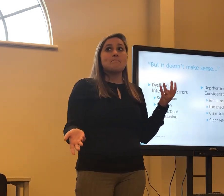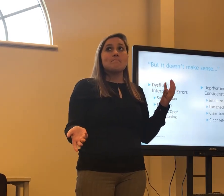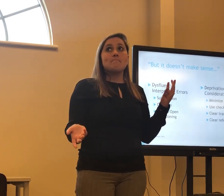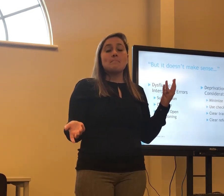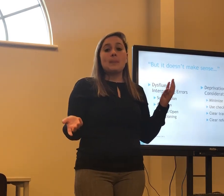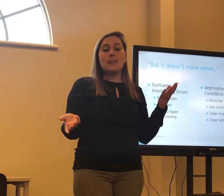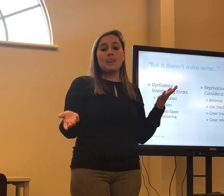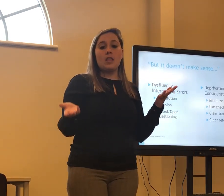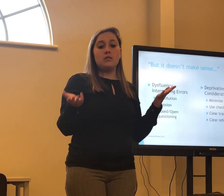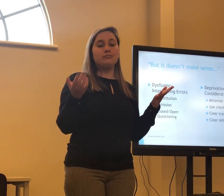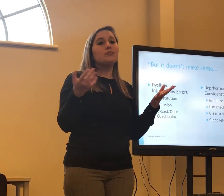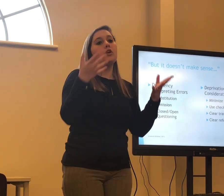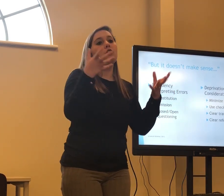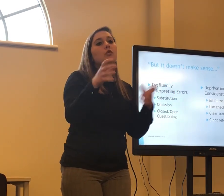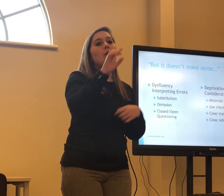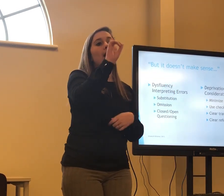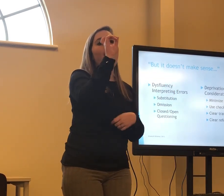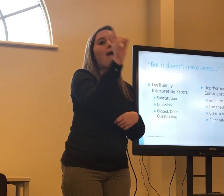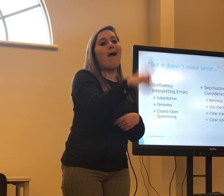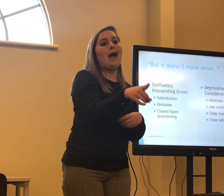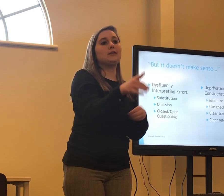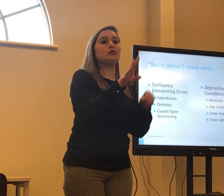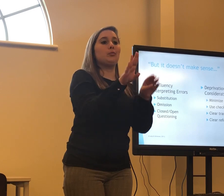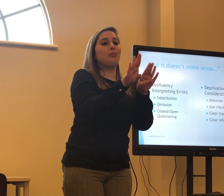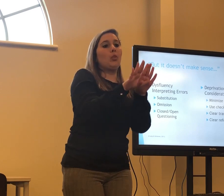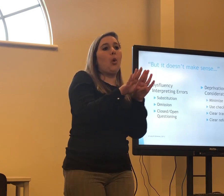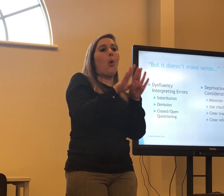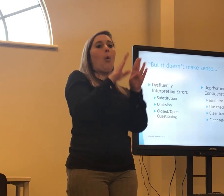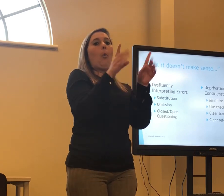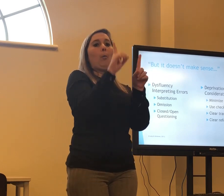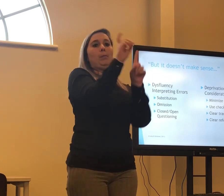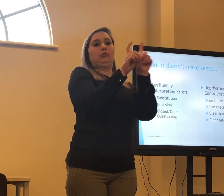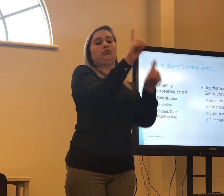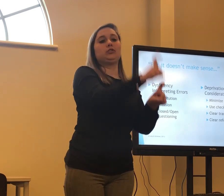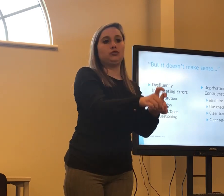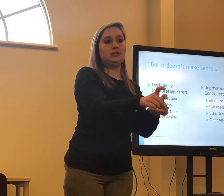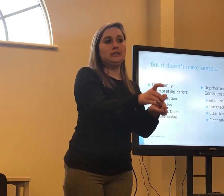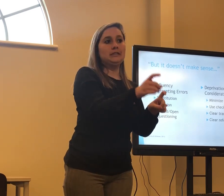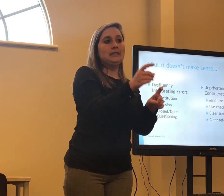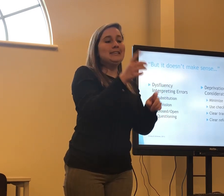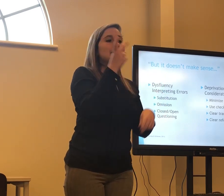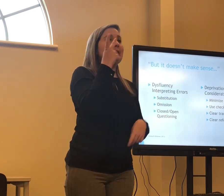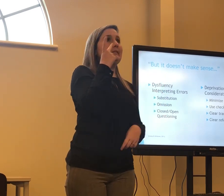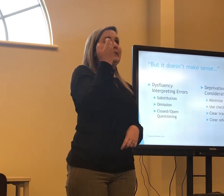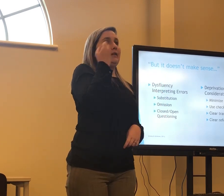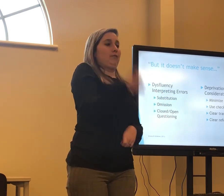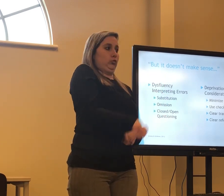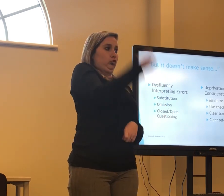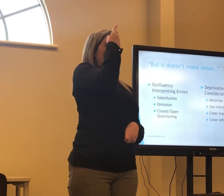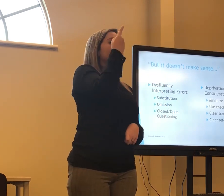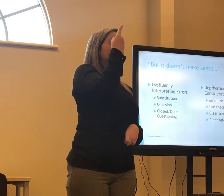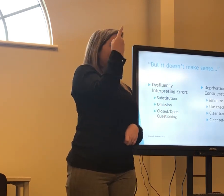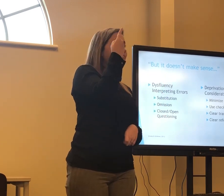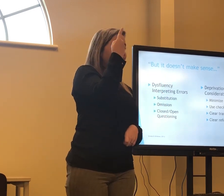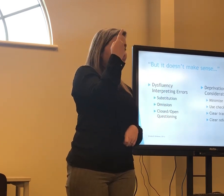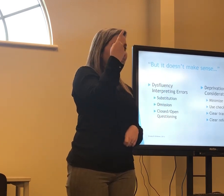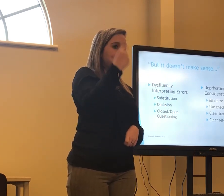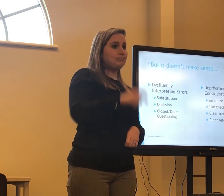you know, you want to ask more open-ended questions to get that information out of them to see if they've got it. Clear